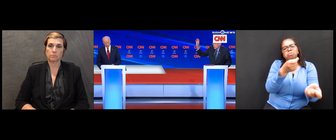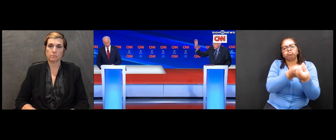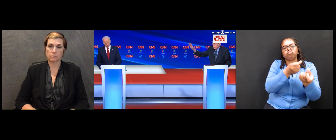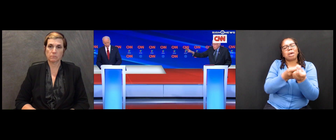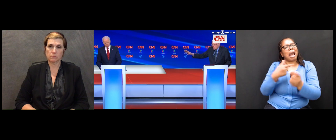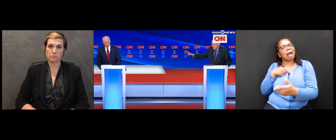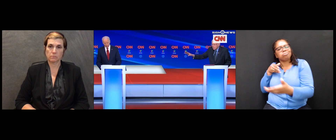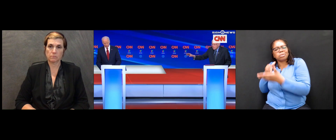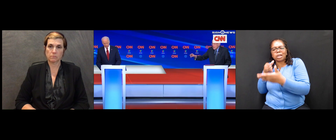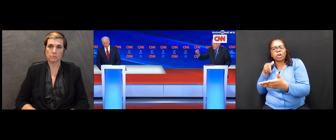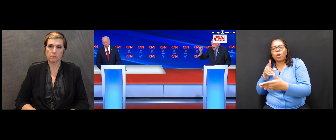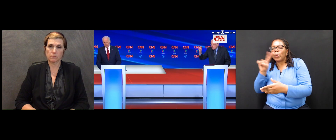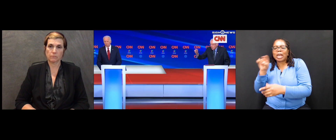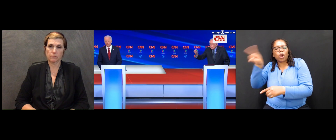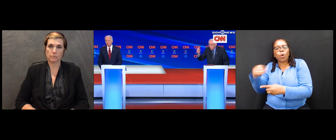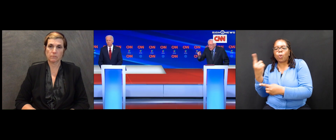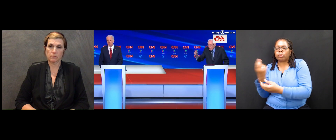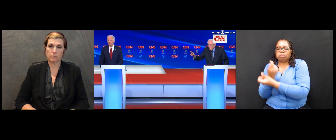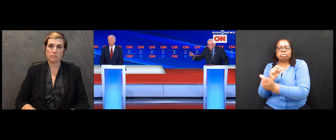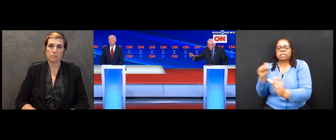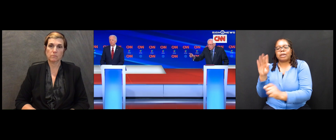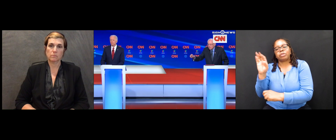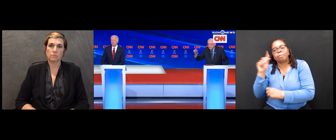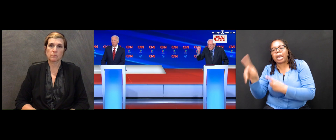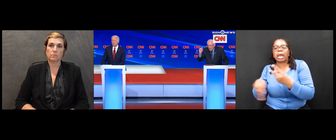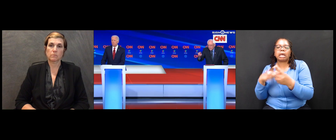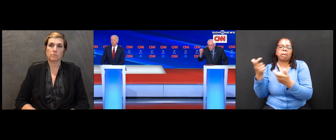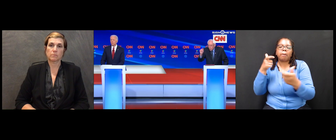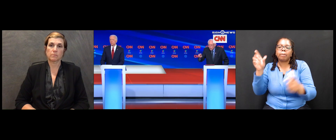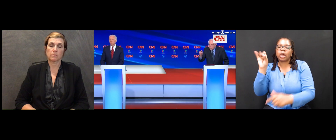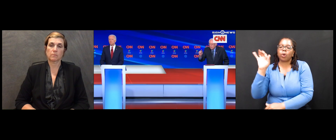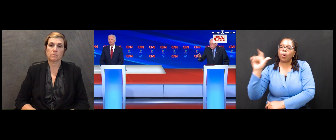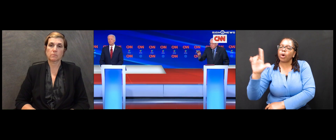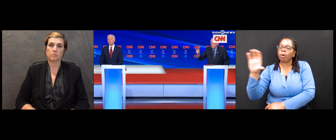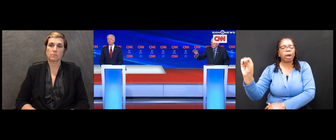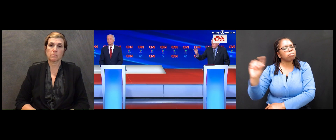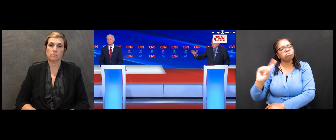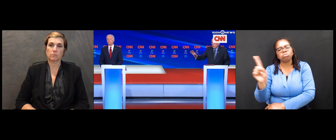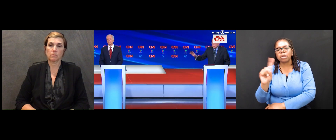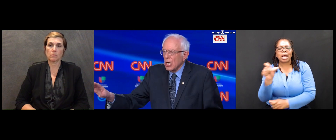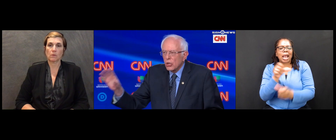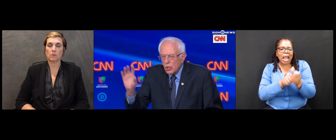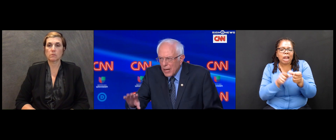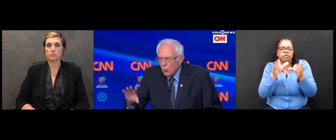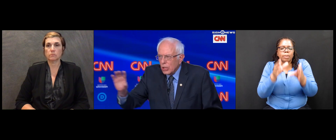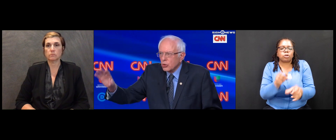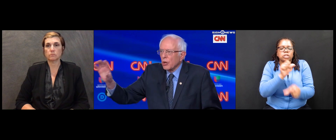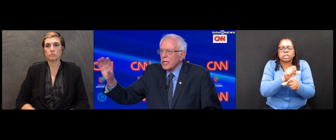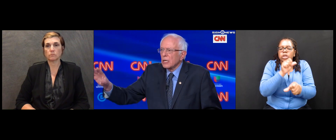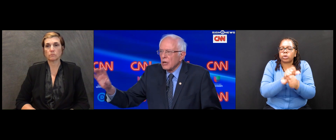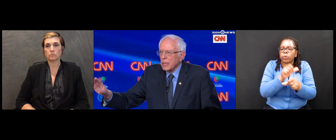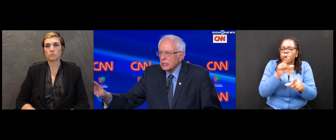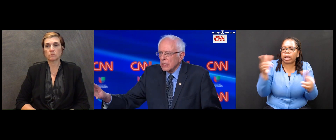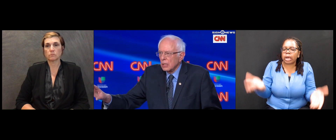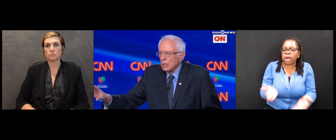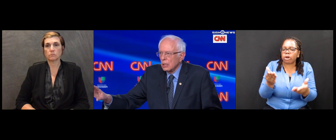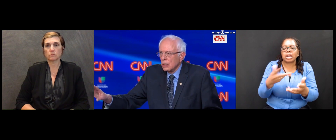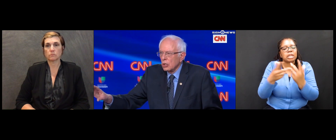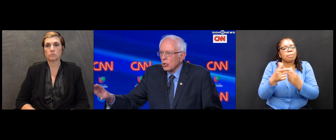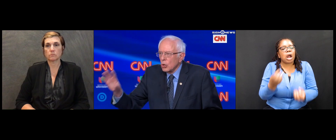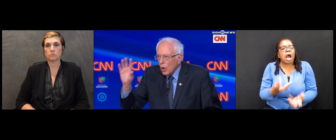the banks or the oil companies. Our job right now is to tell every working person in this country, no matter what your income